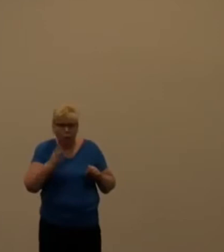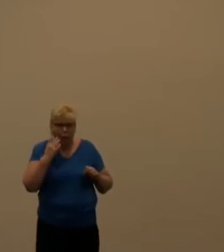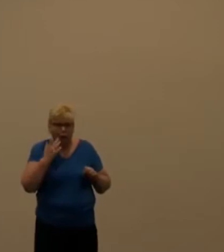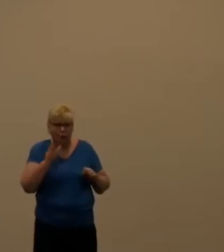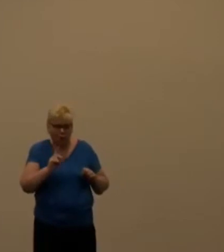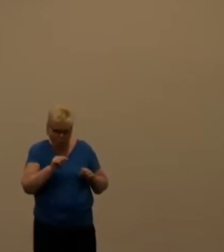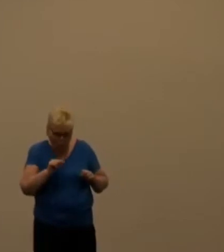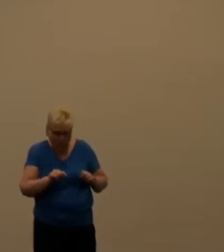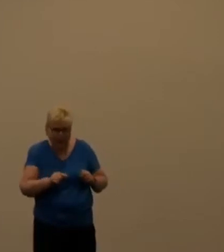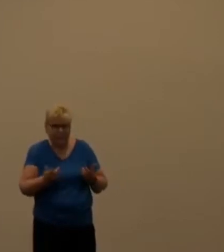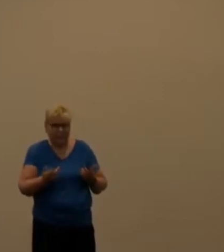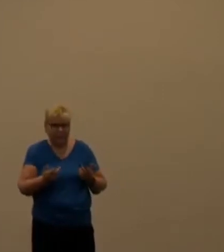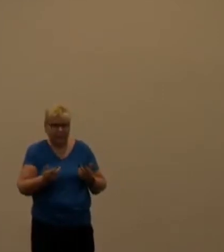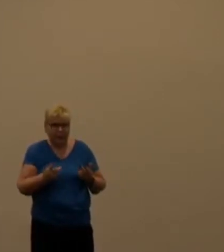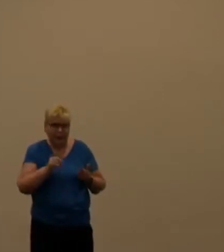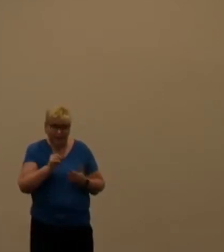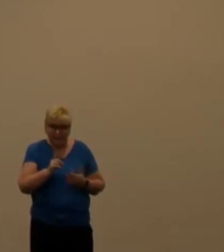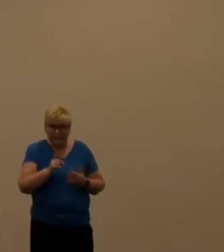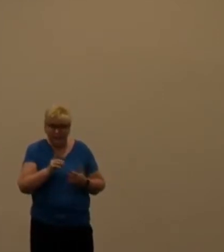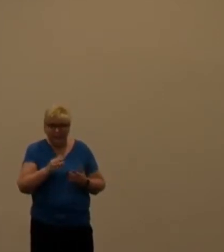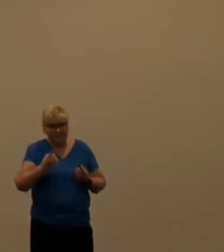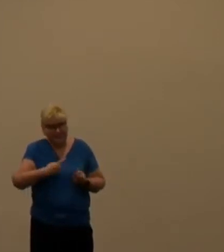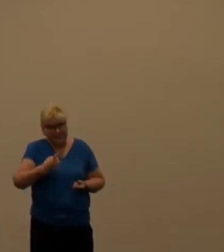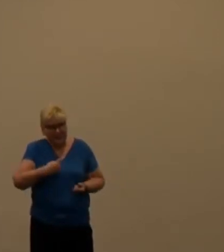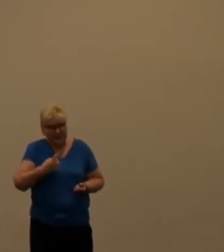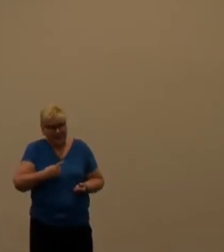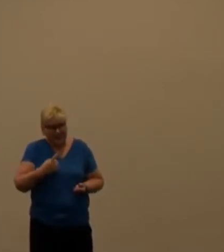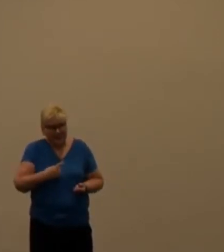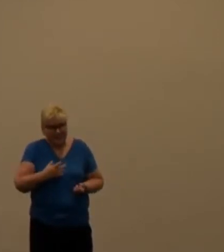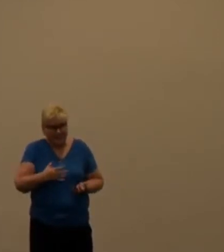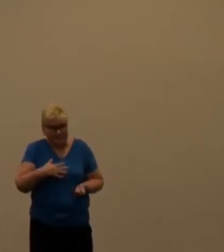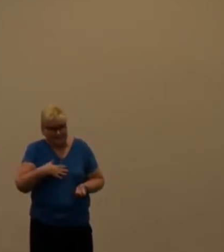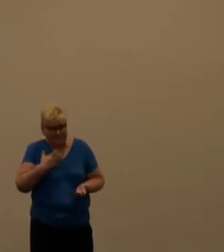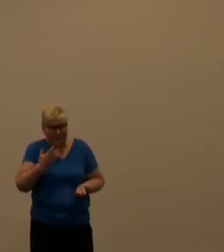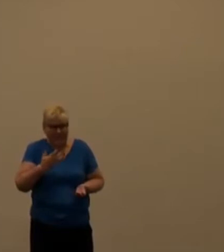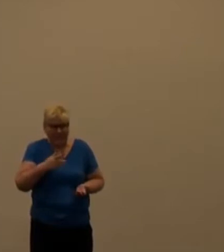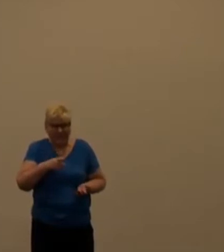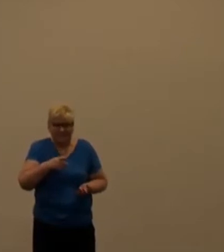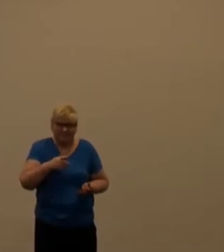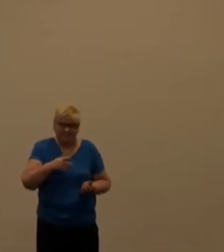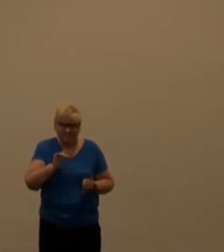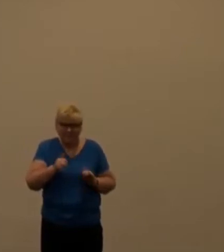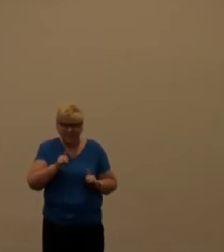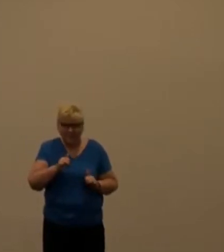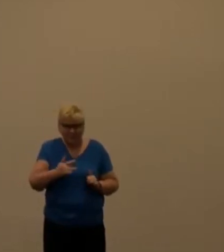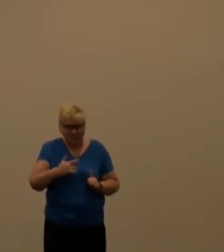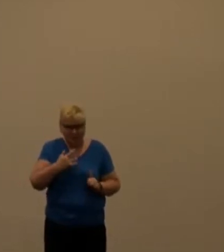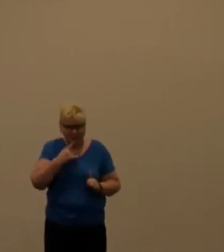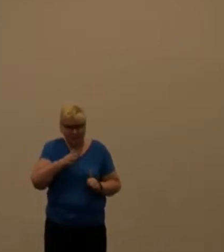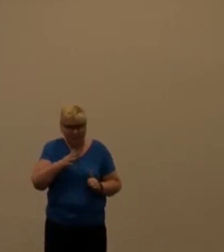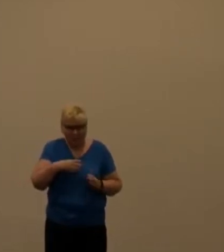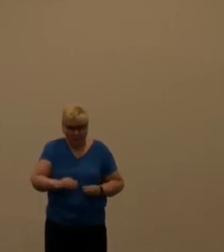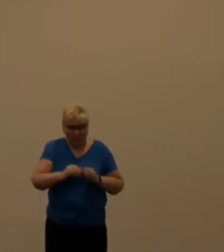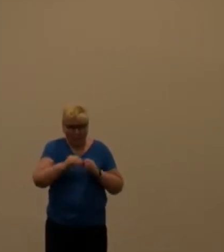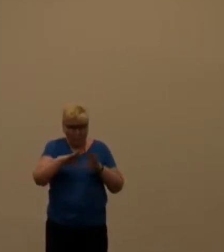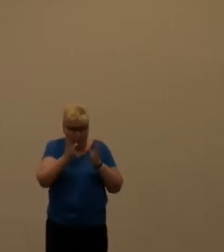actually. But I just feel that is also the place where you go down and say, okay, we have now made all of